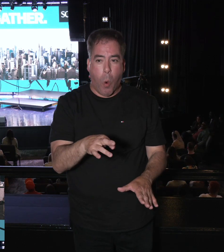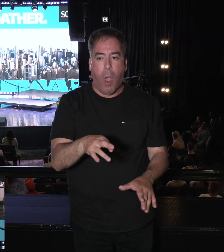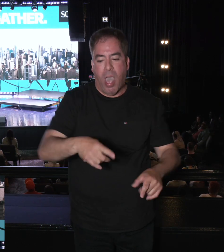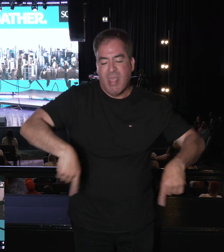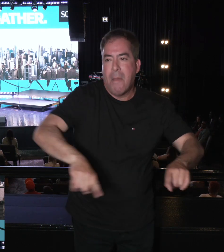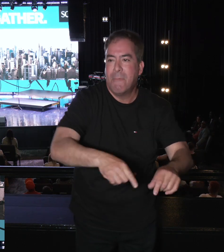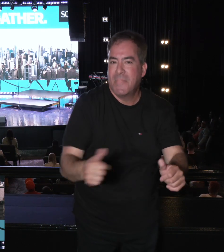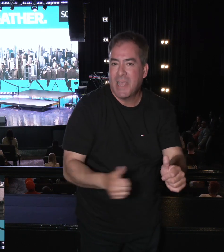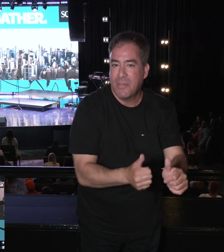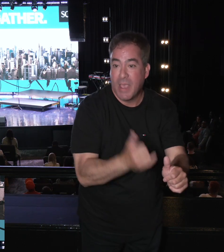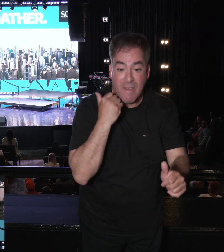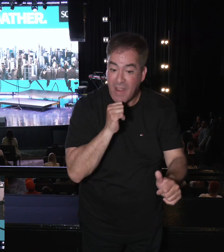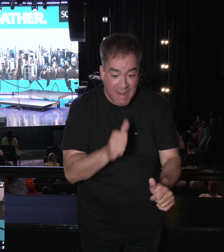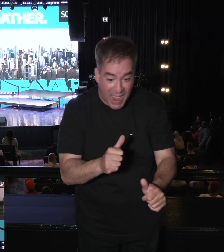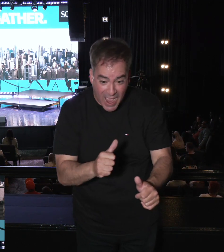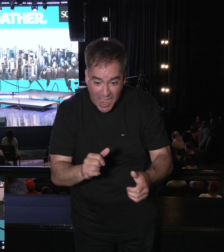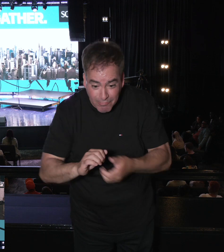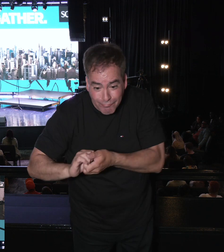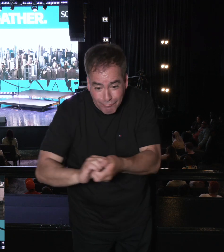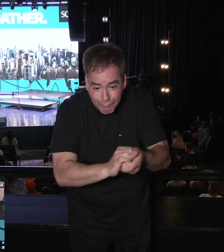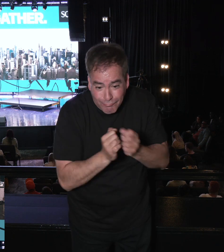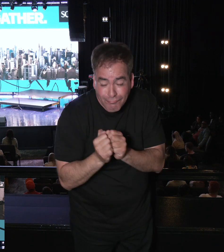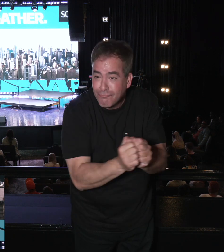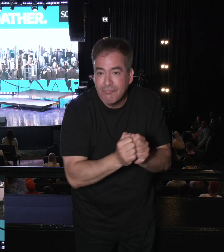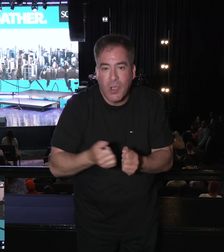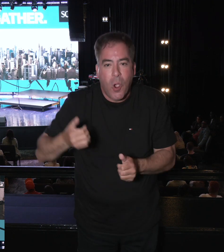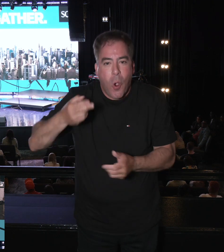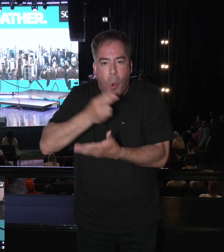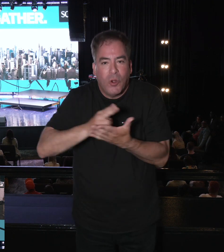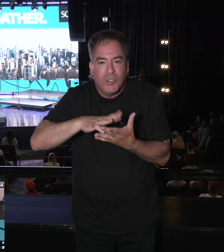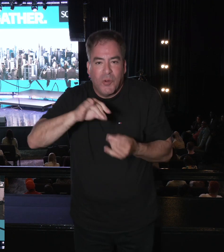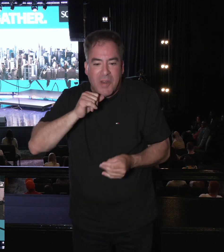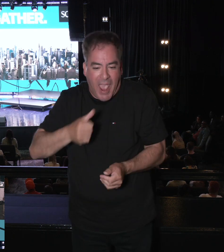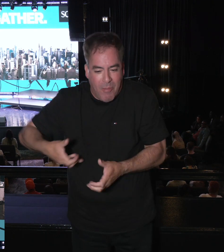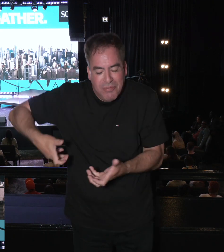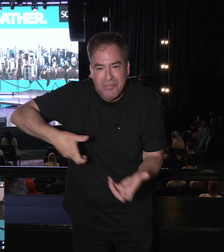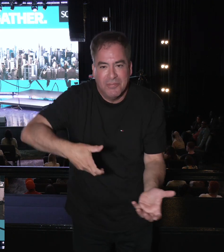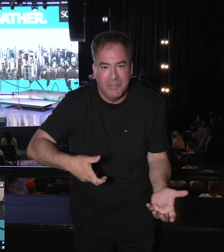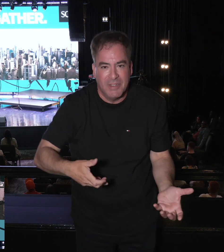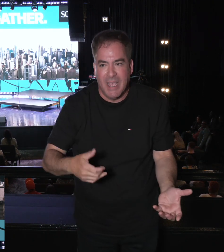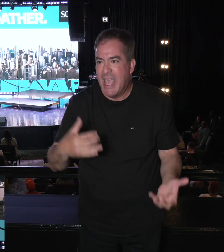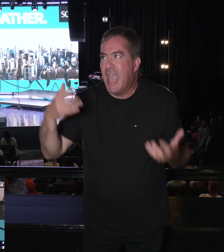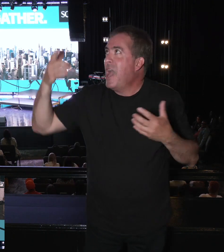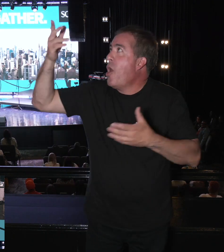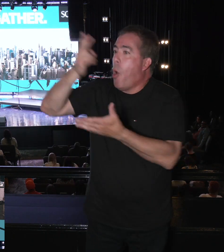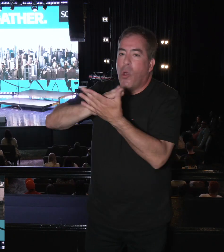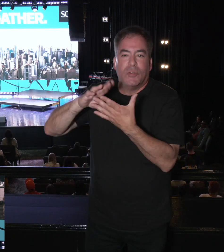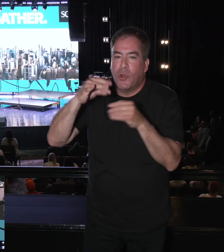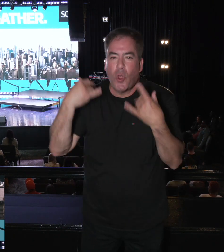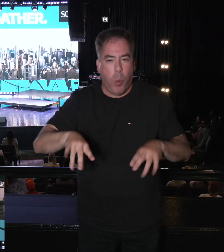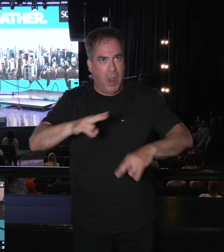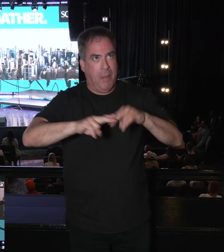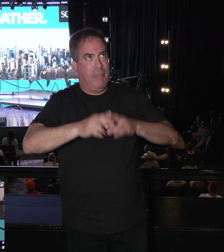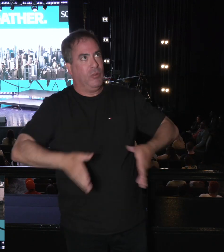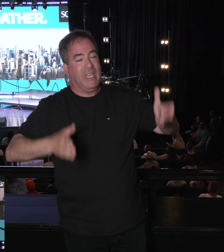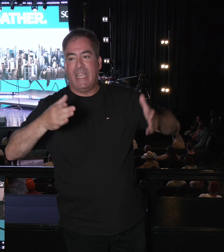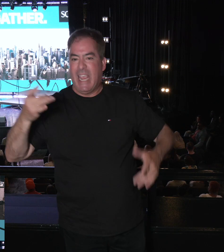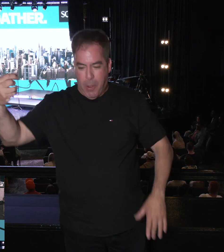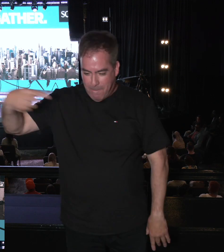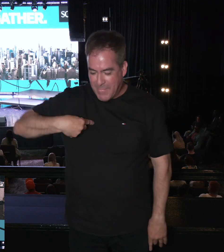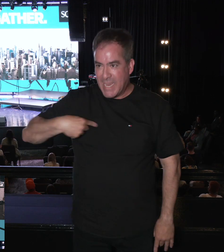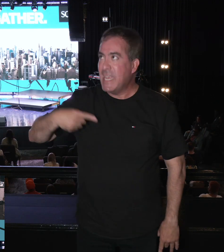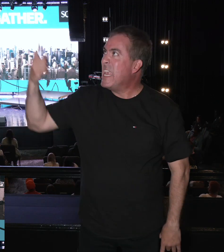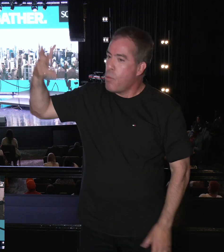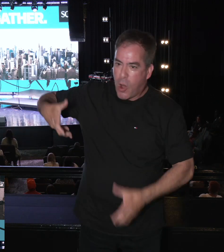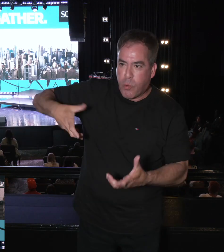Had they not gathered, the Holy Spirit doesn't fill that room. See, it's not a building he wants to fill. It's me he wants to fill. It's you